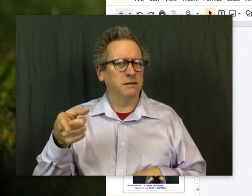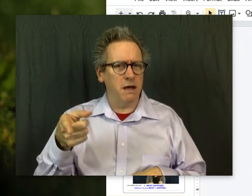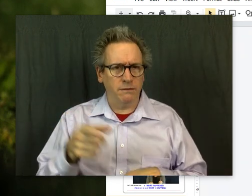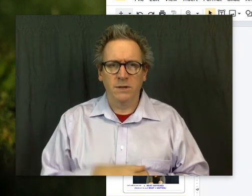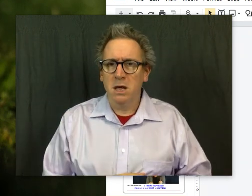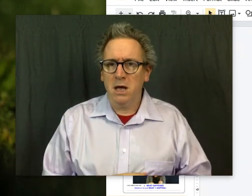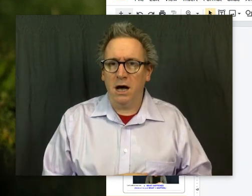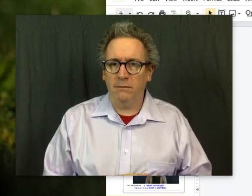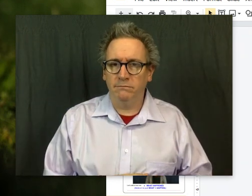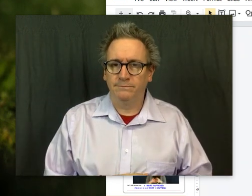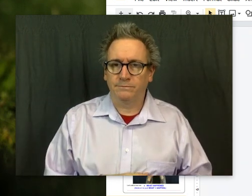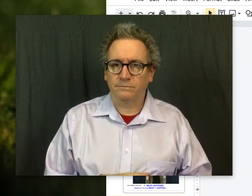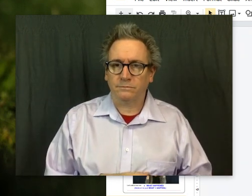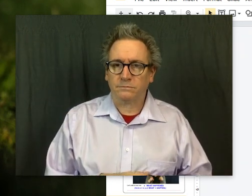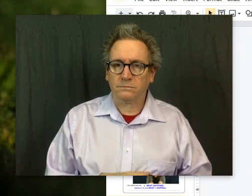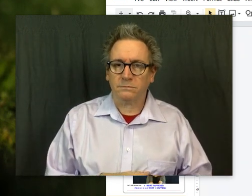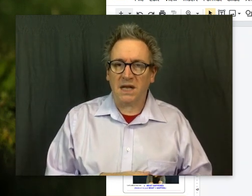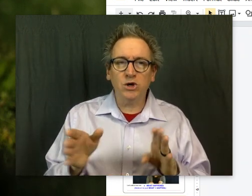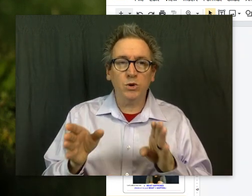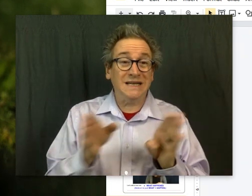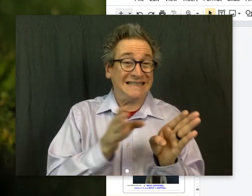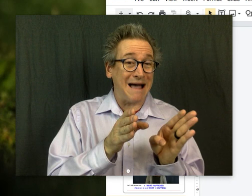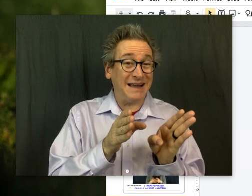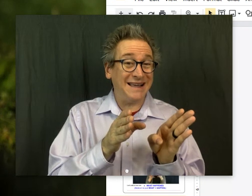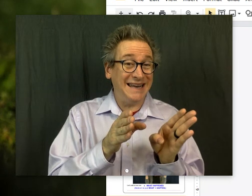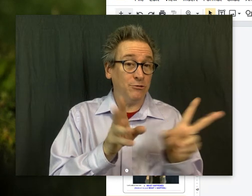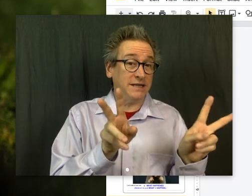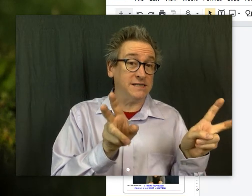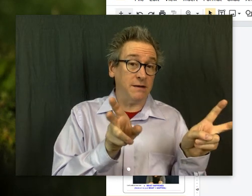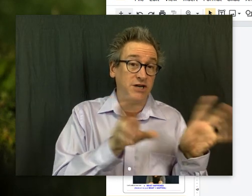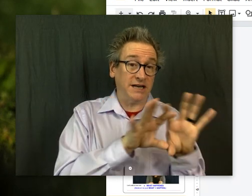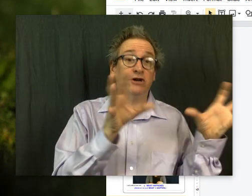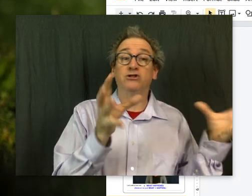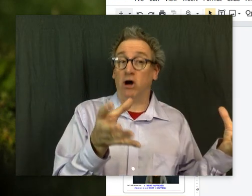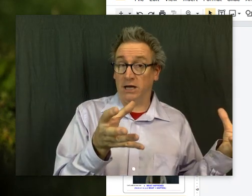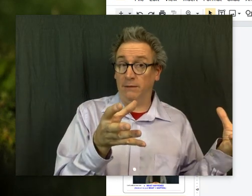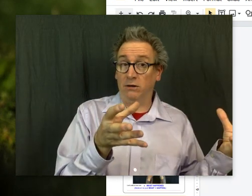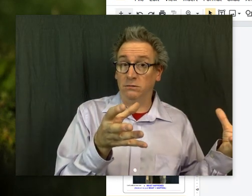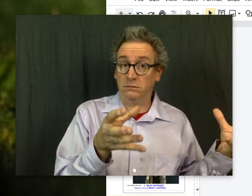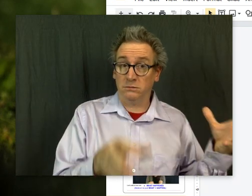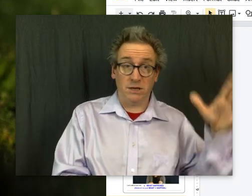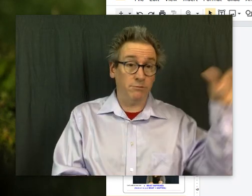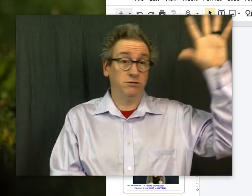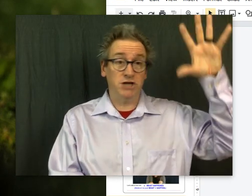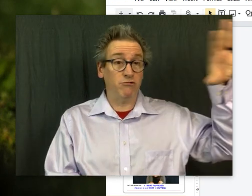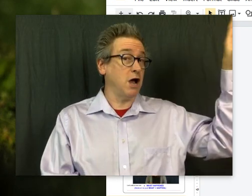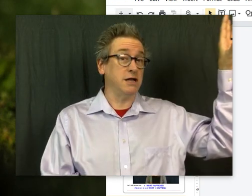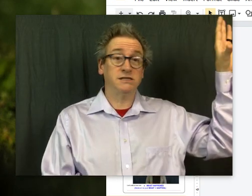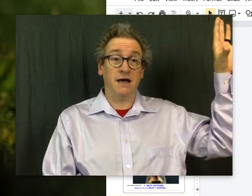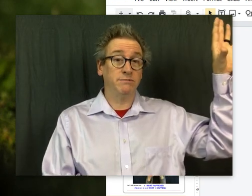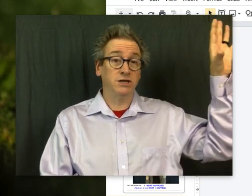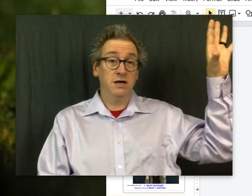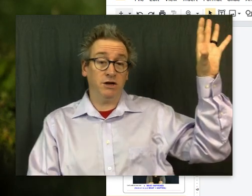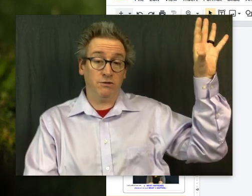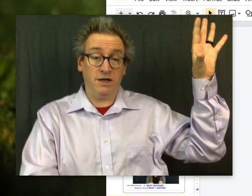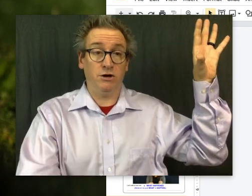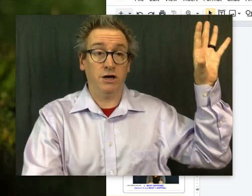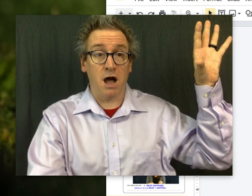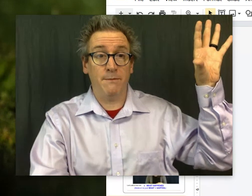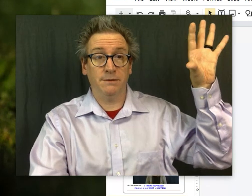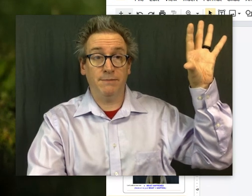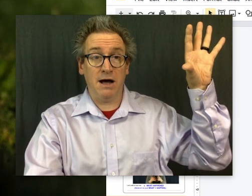like that. So topic can either be the subject that you're talking about, some general concept that you're